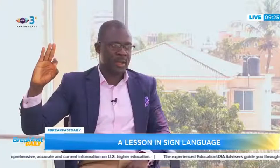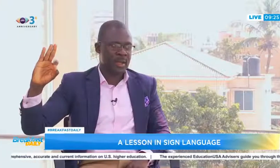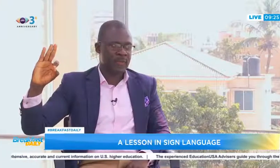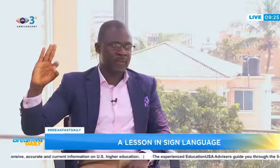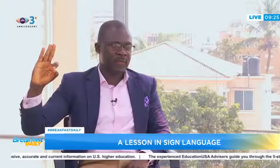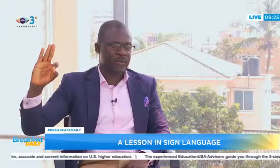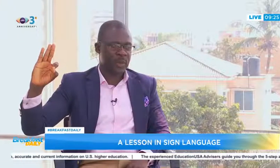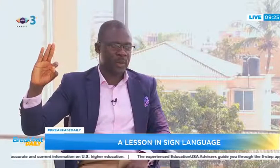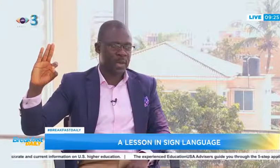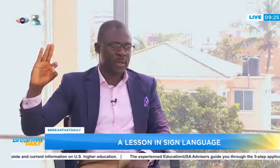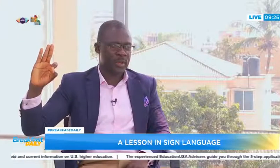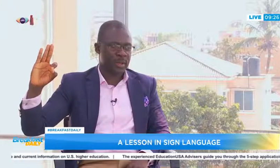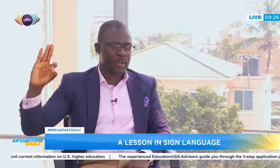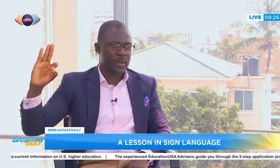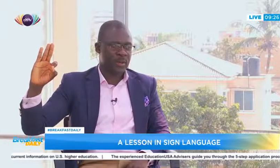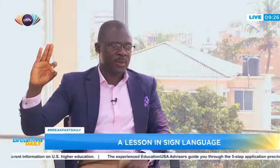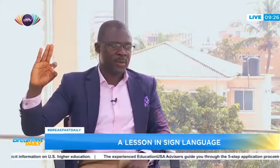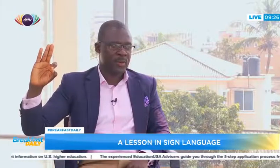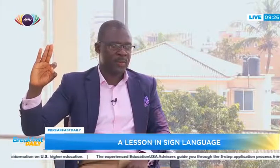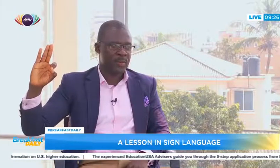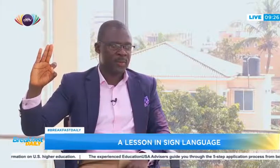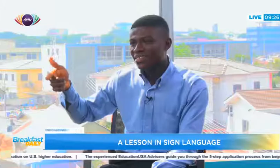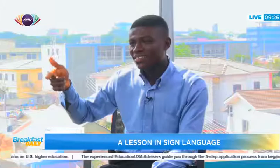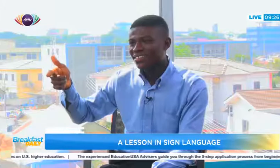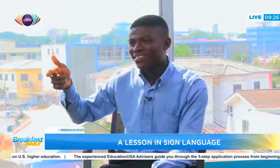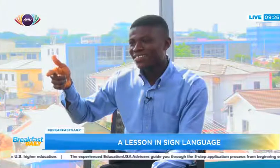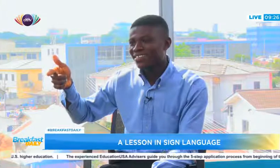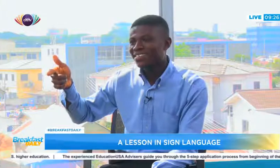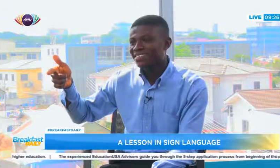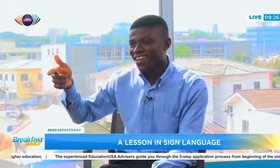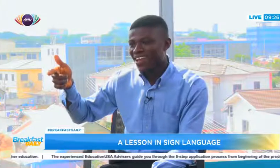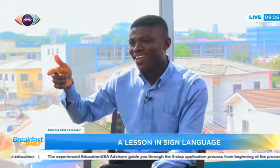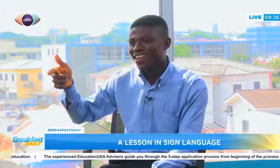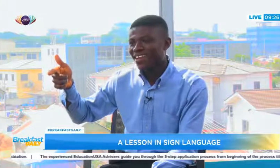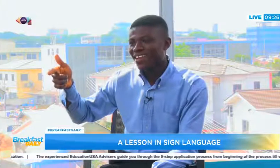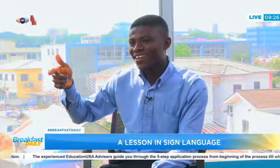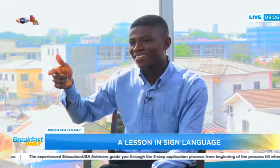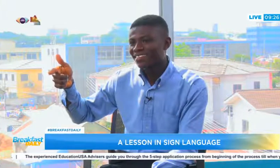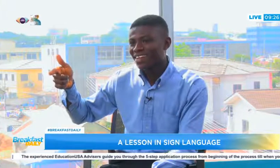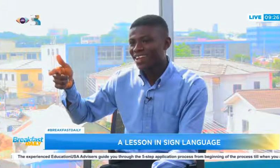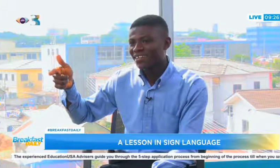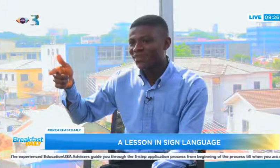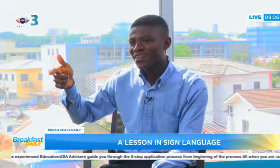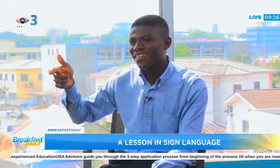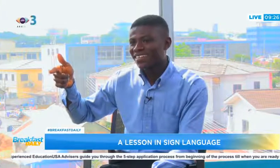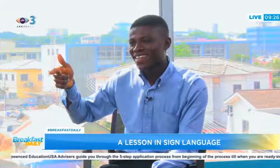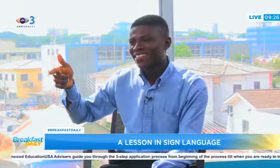F. Okay. Yeah. Okay. G. G. Yeah. Wow. As a gun. Yeah. Okay.